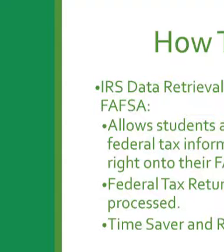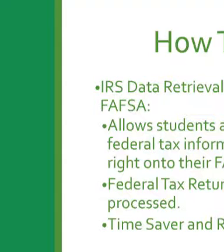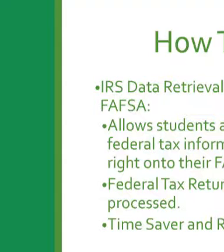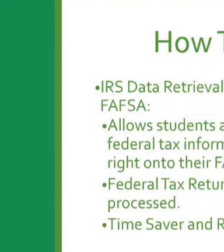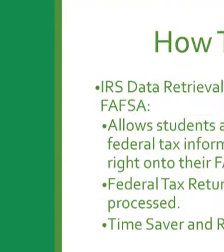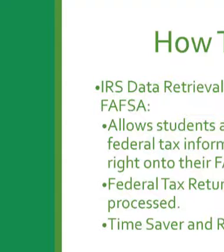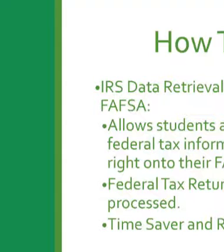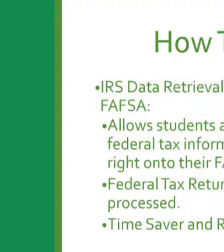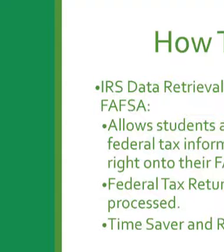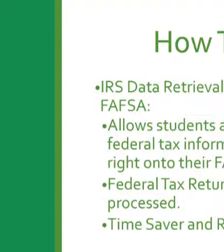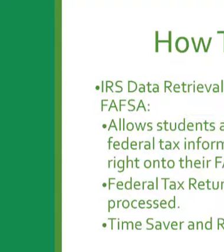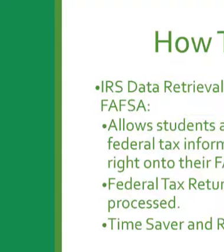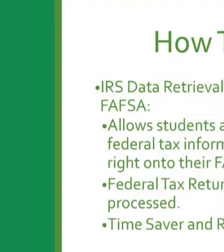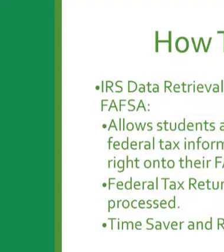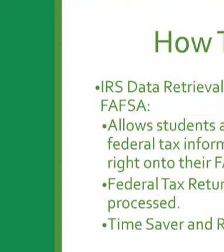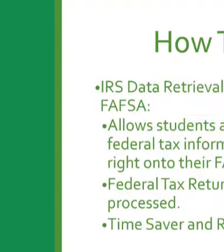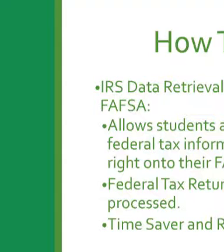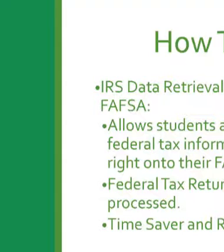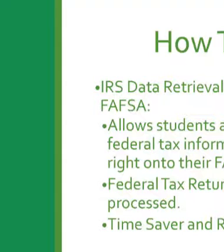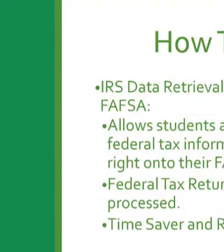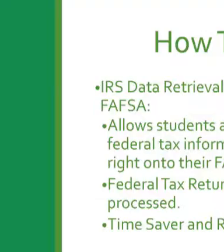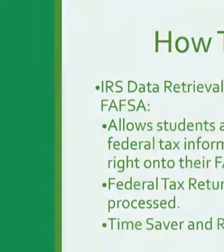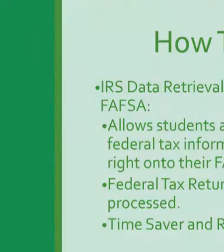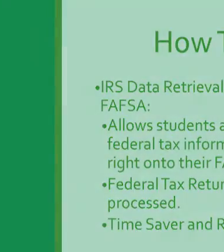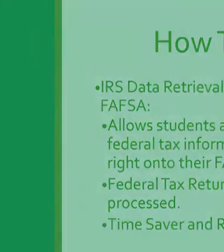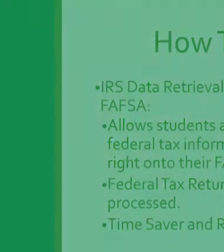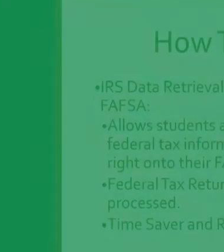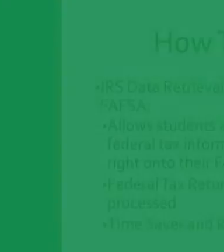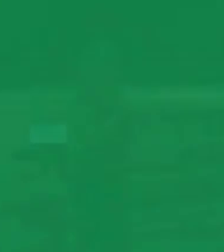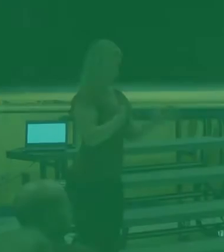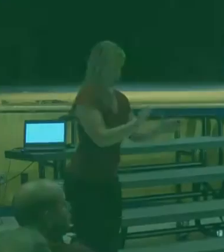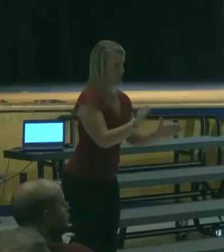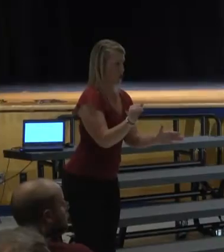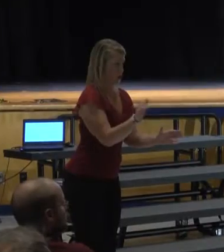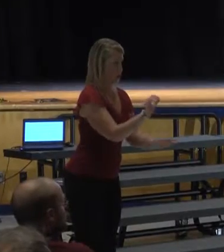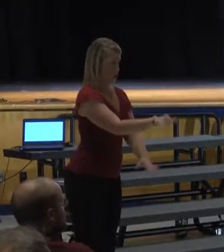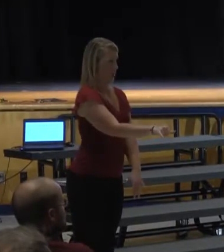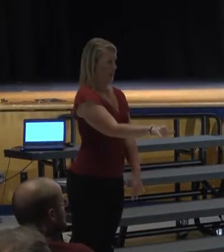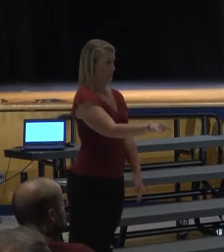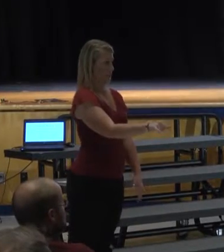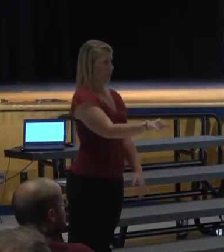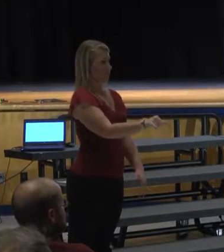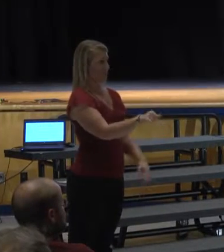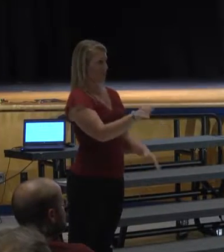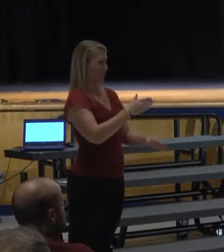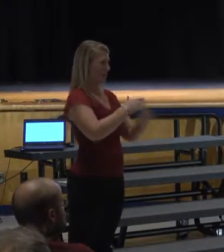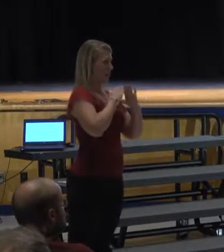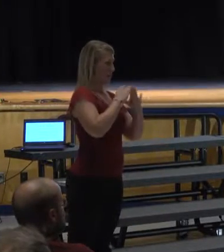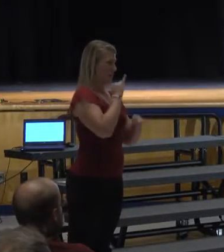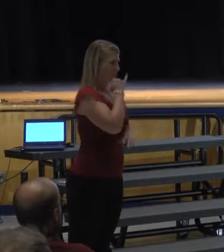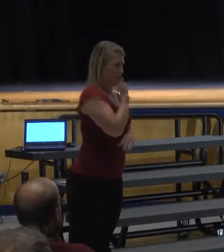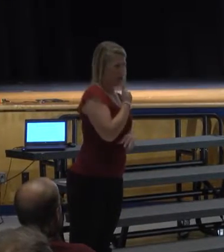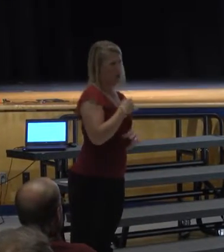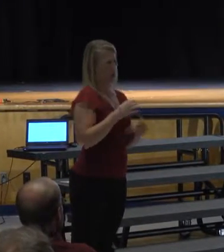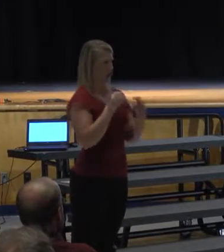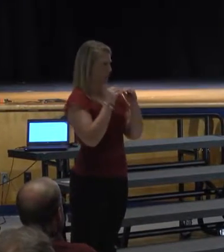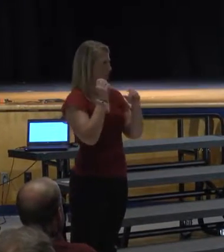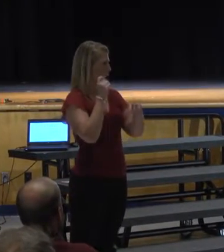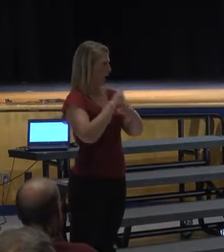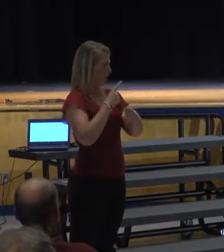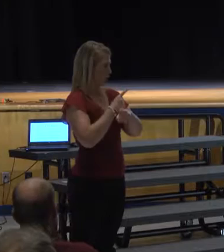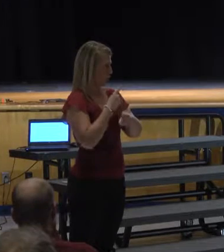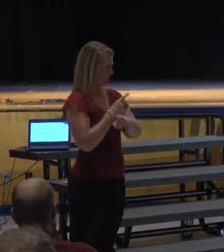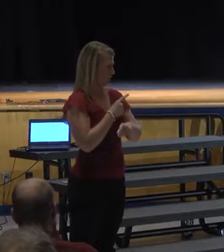FAFSA form. And we'll encourage you to do that, because it saves errors and it makes it more accurate.